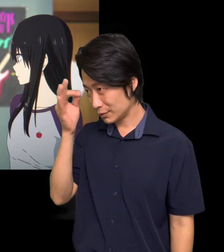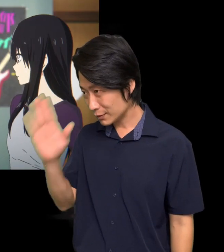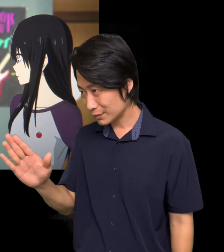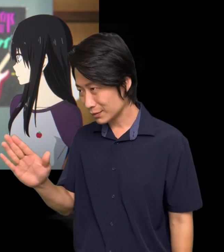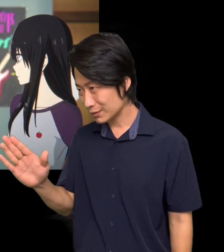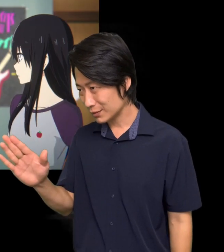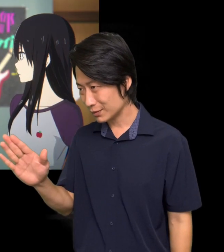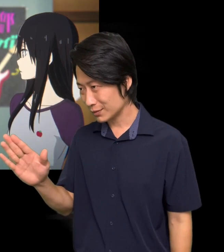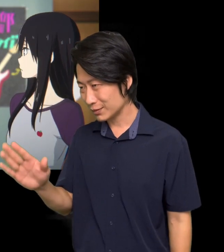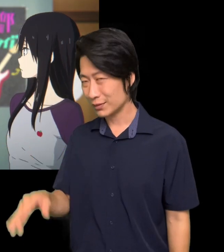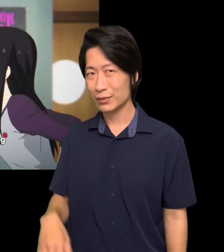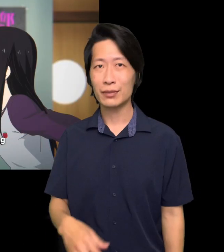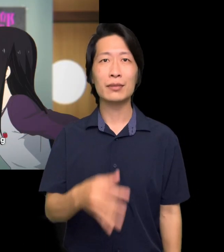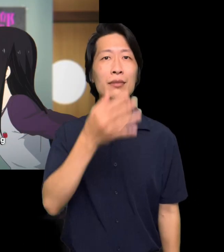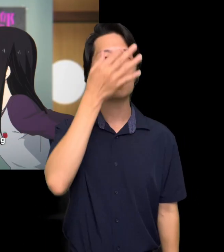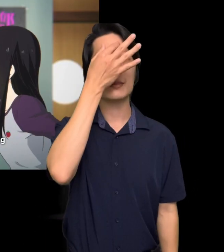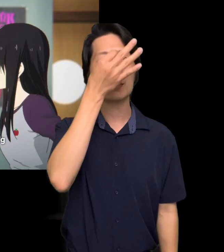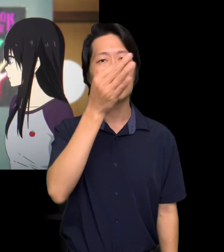Sumimasen.